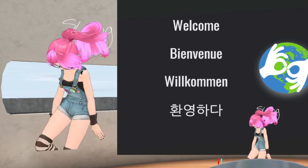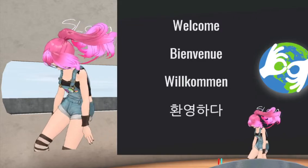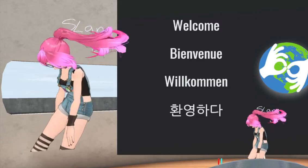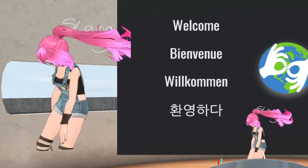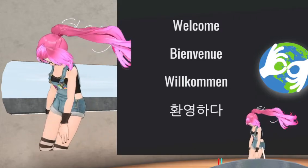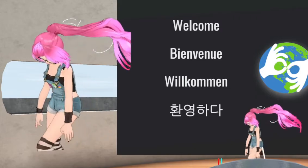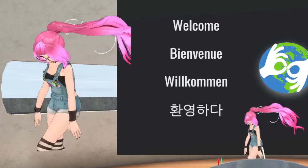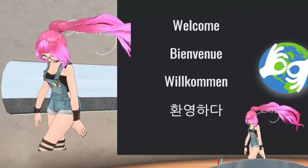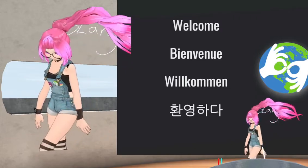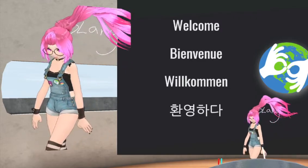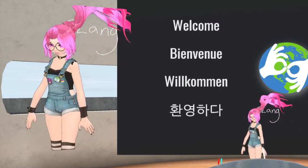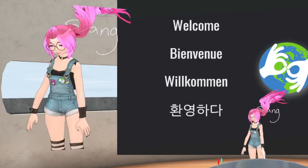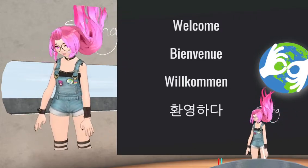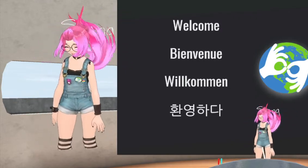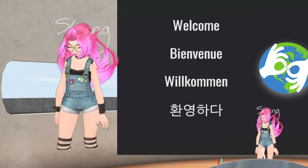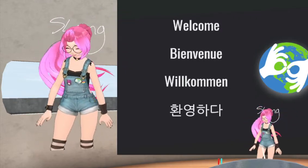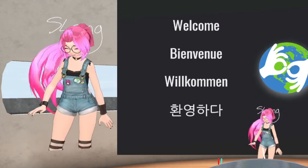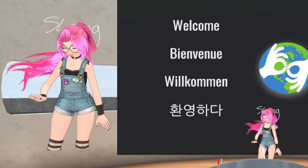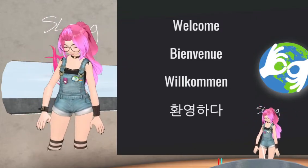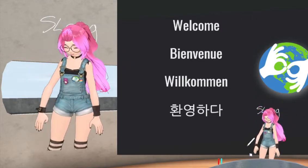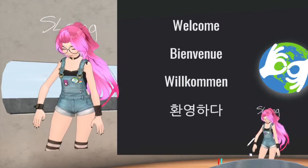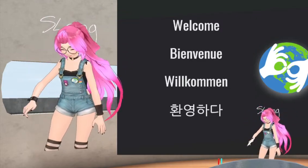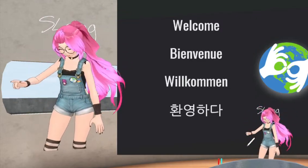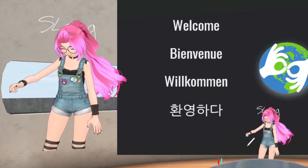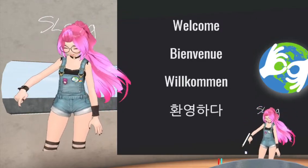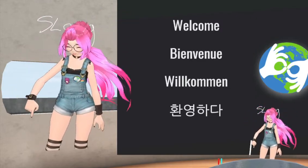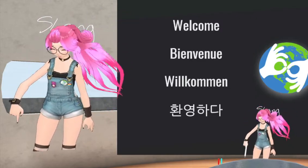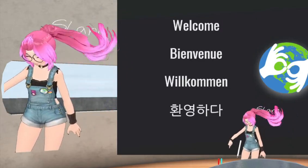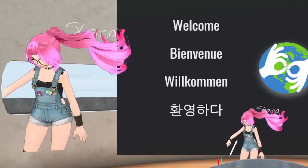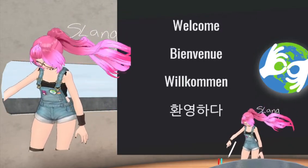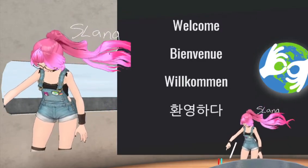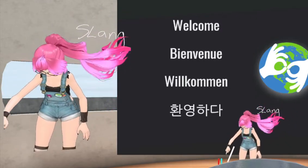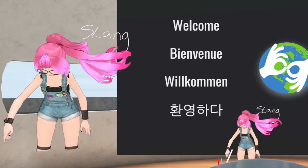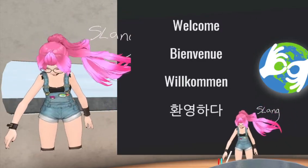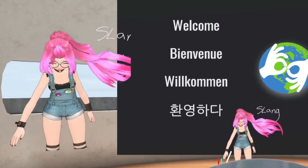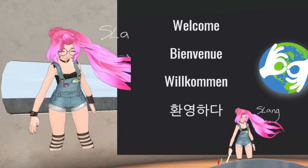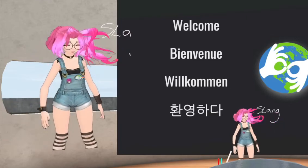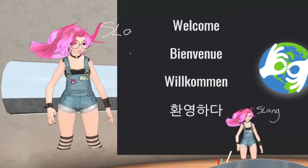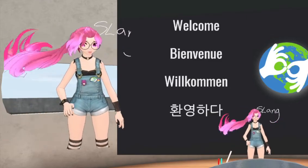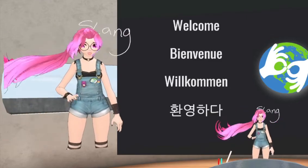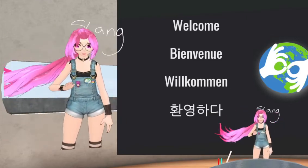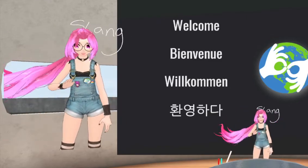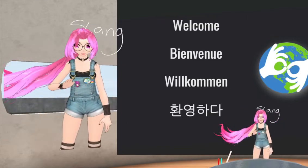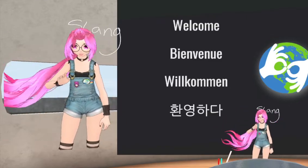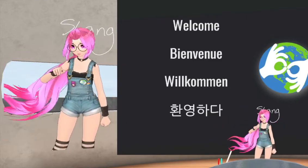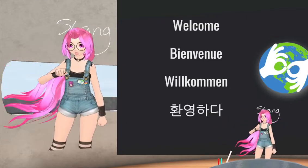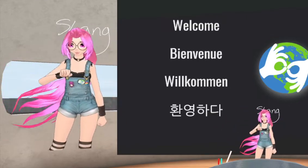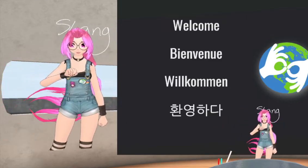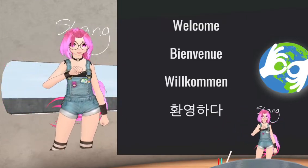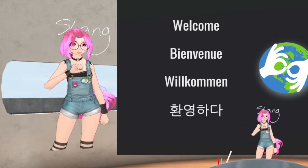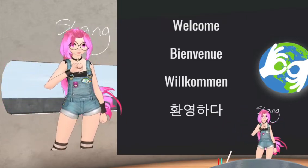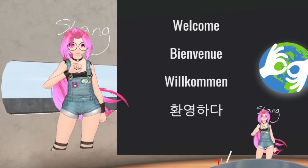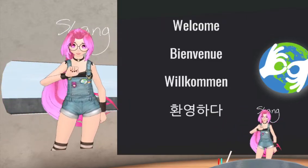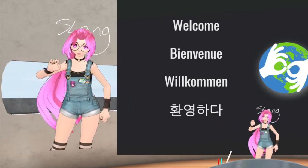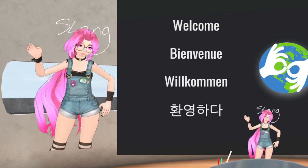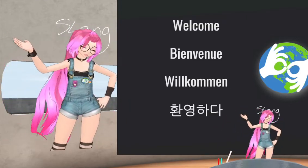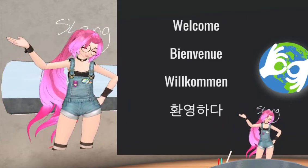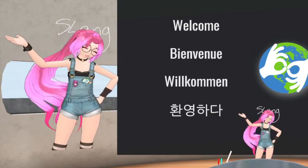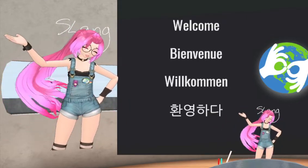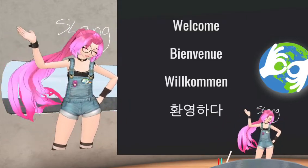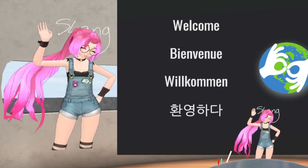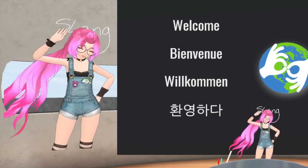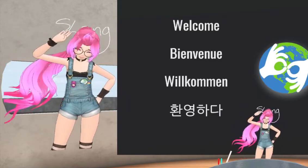out. Disappear. So you're entering, you're appearing, you're exiting, you're disappearing. So then if I take that and I put it on my